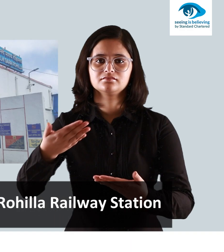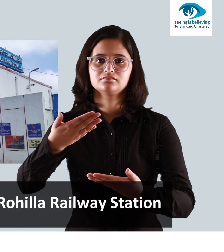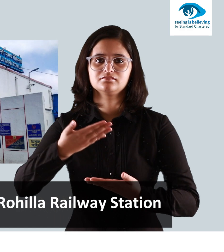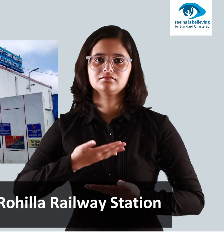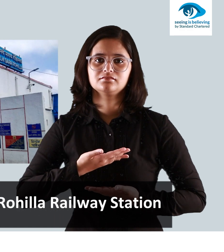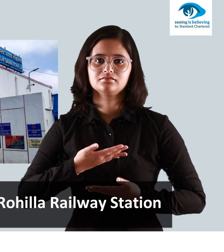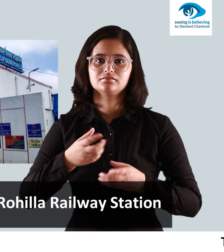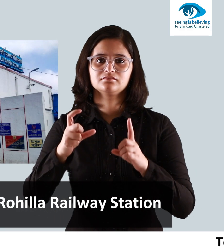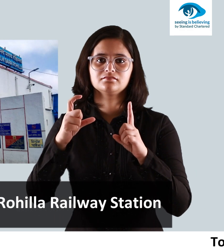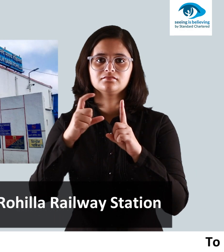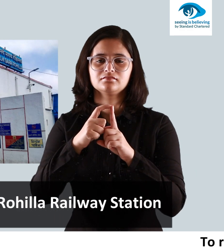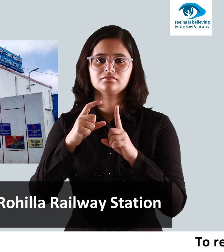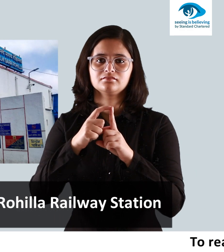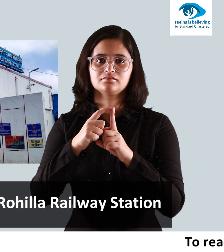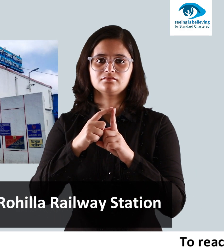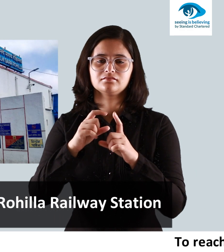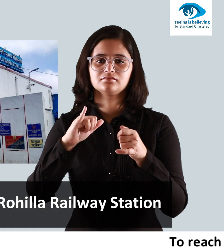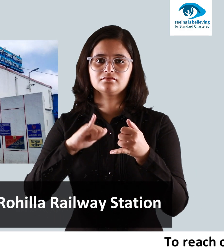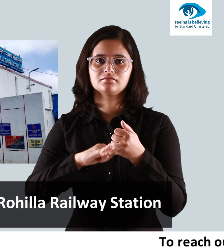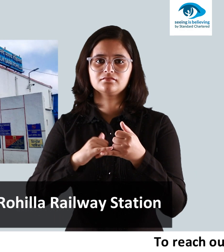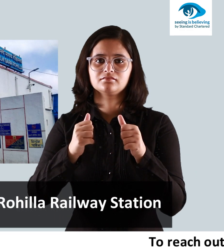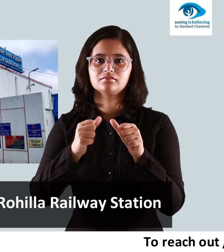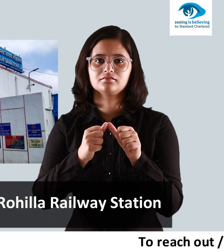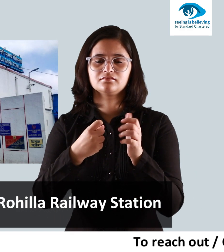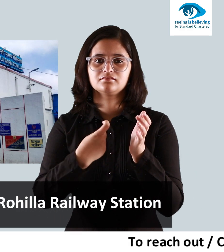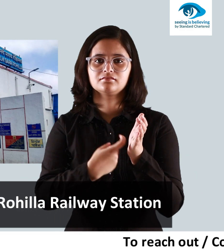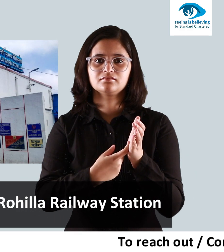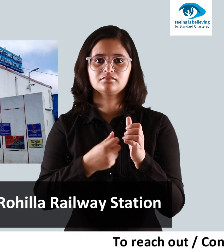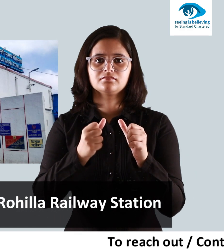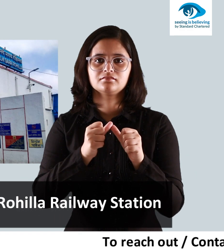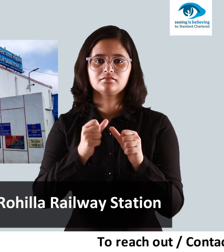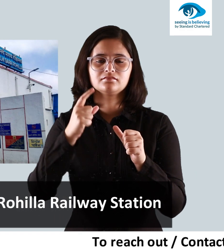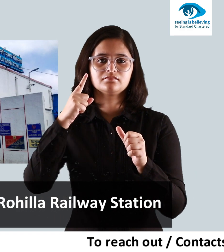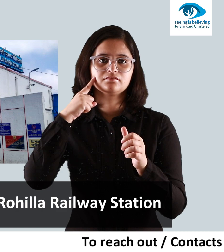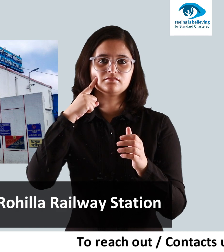Welcome to Delhi Sarai Rohila Railway Station.